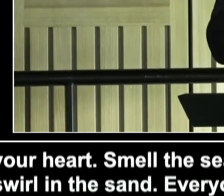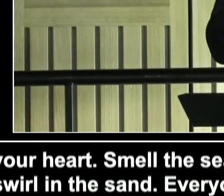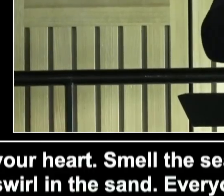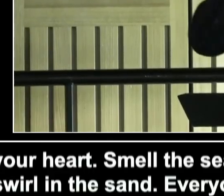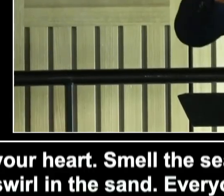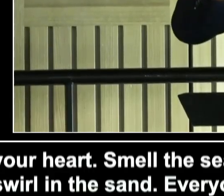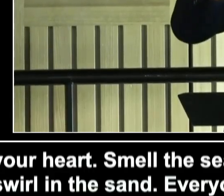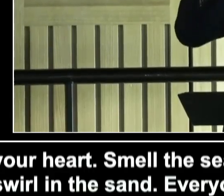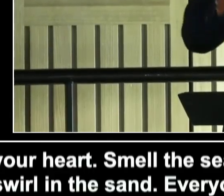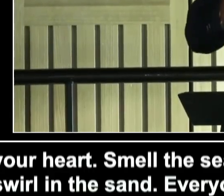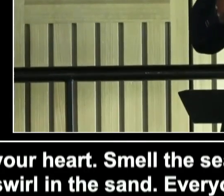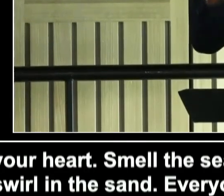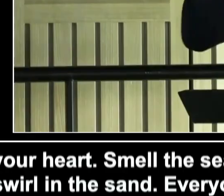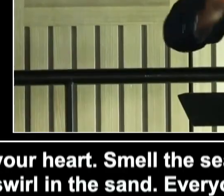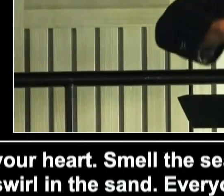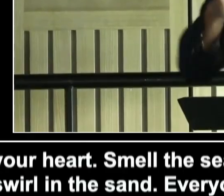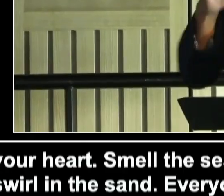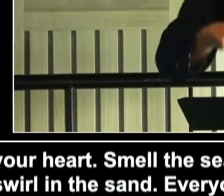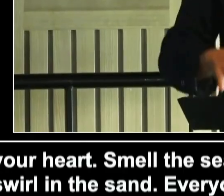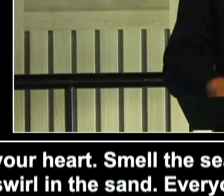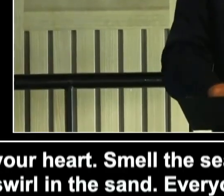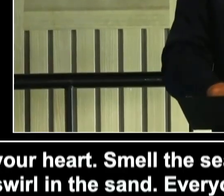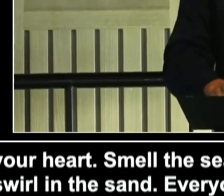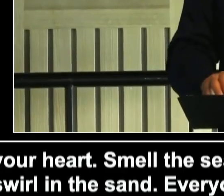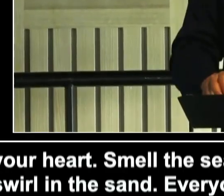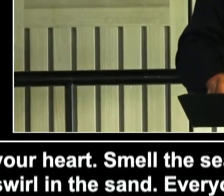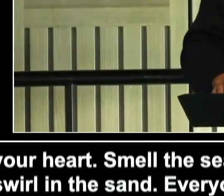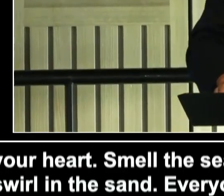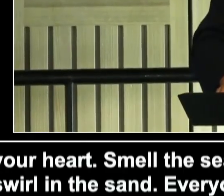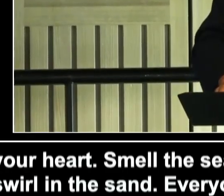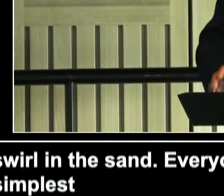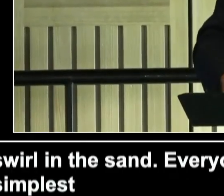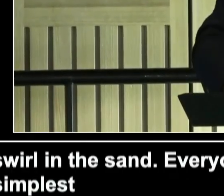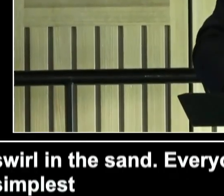Value life's simplest things.